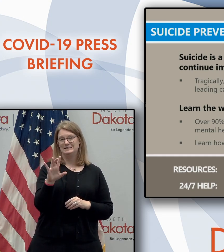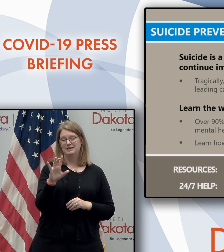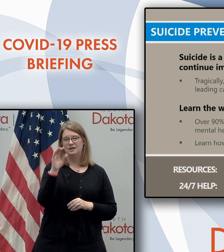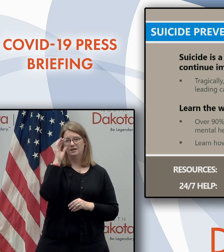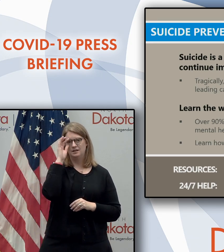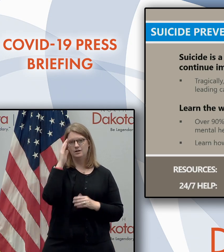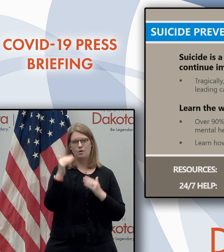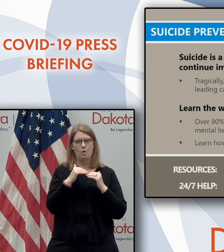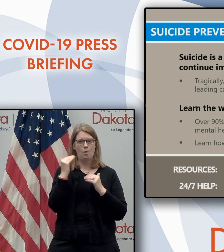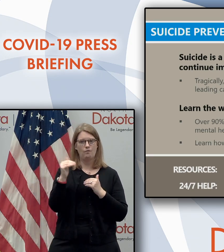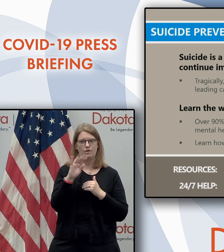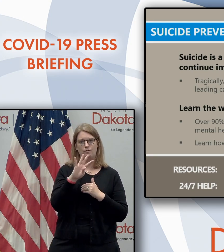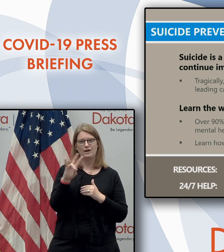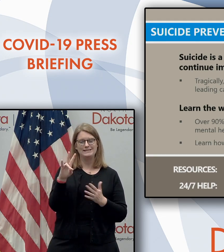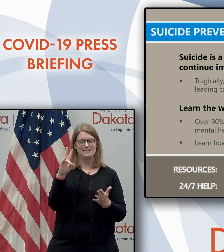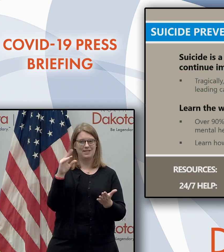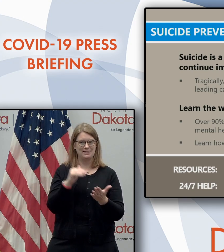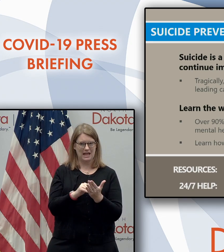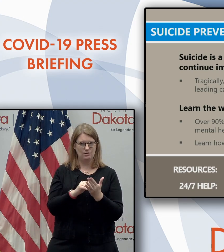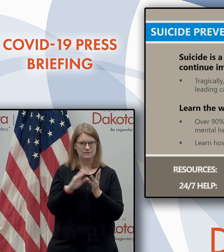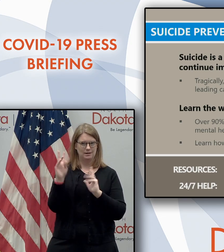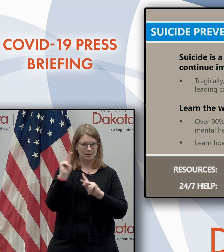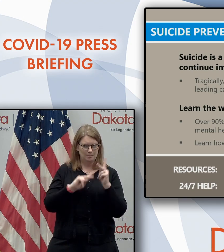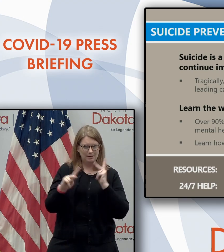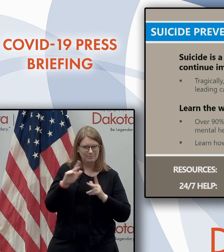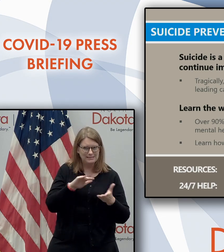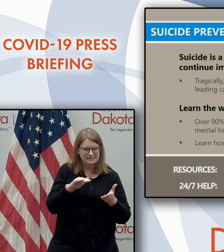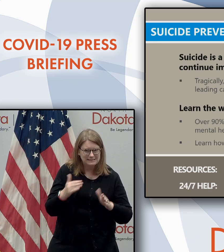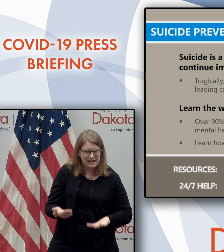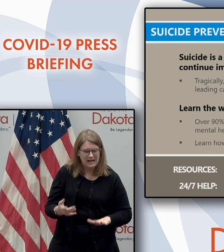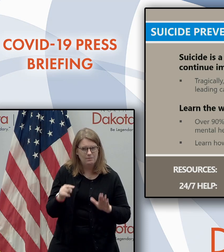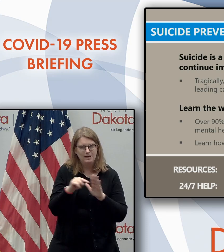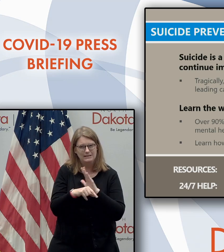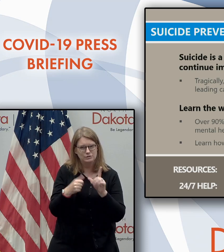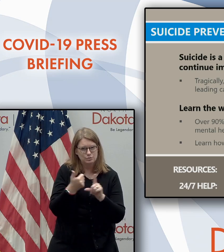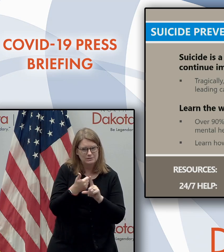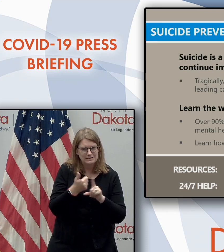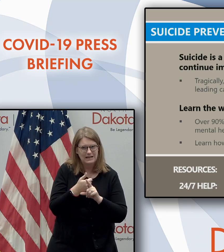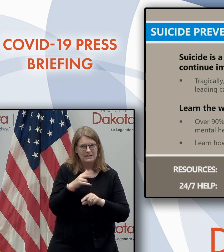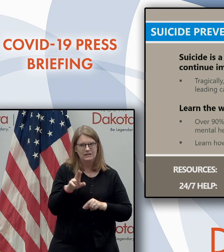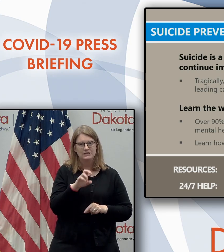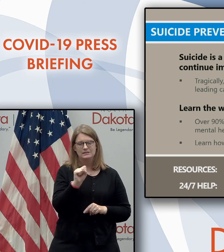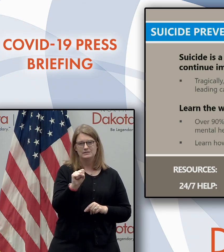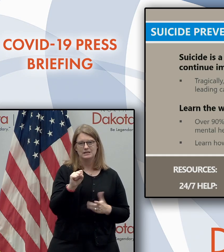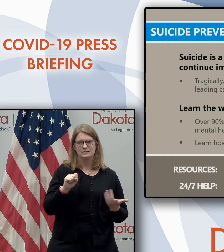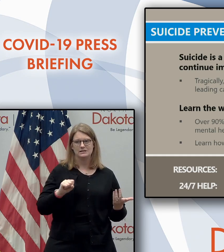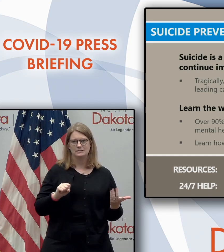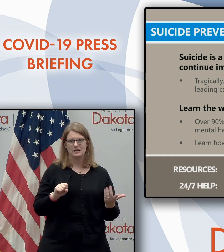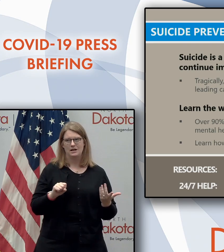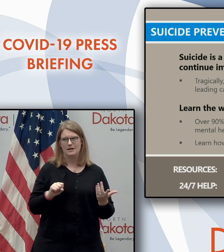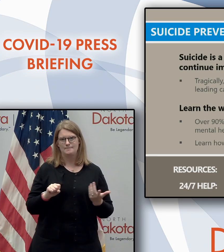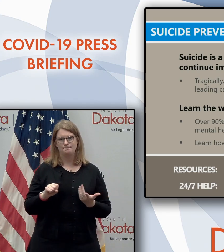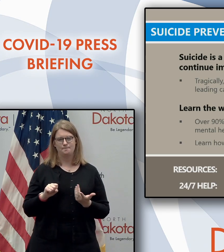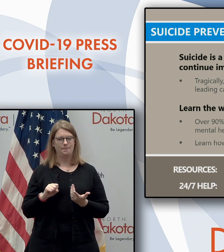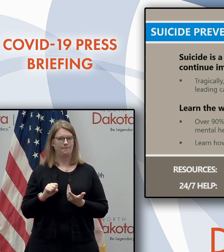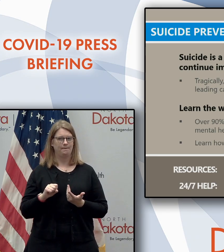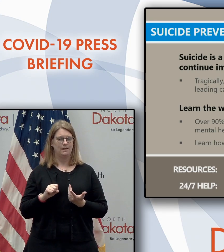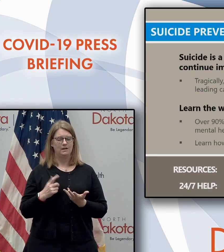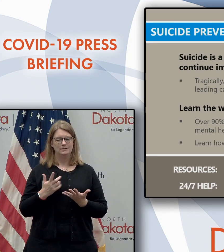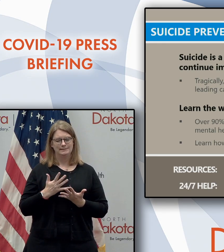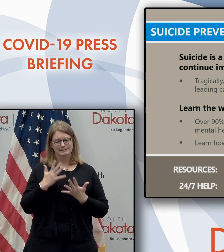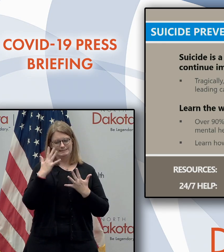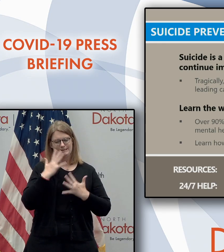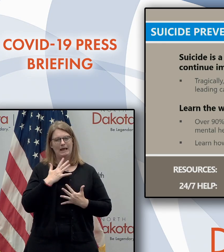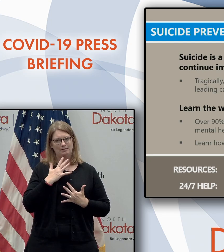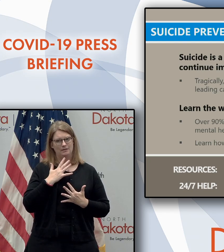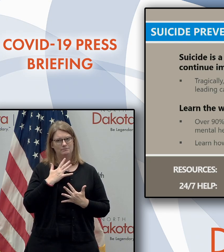Control, over 47,000 people die by suicide in the United States each year. That's we've got it. Unfortunately, a